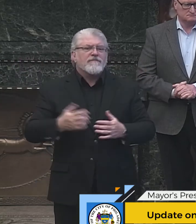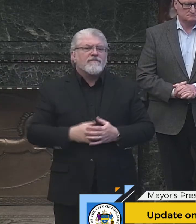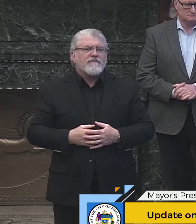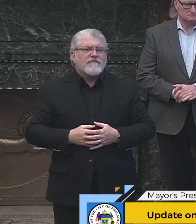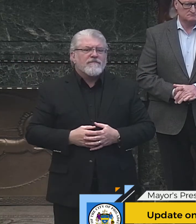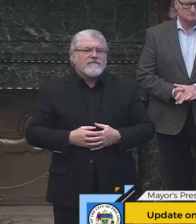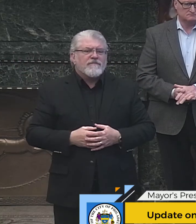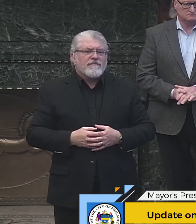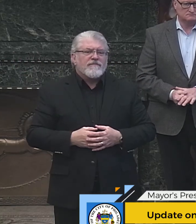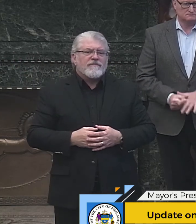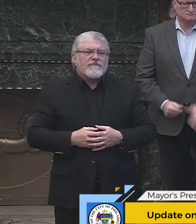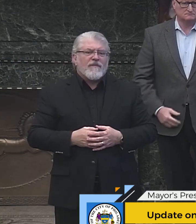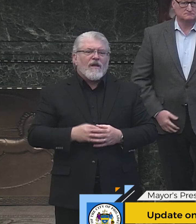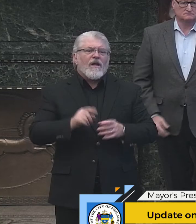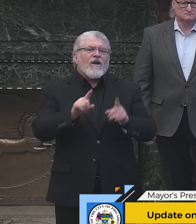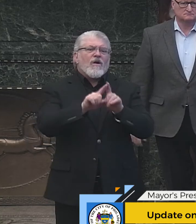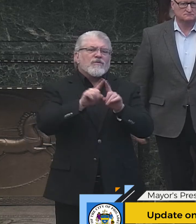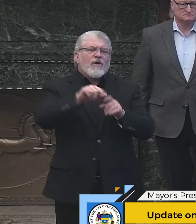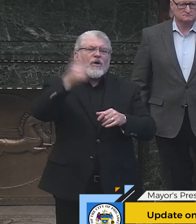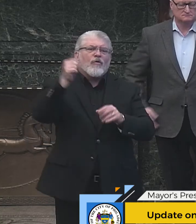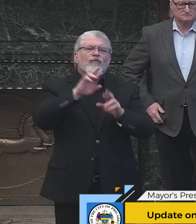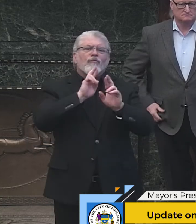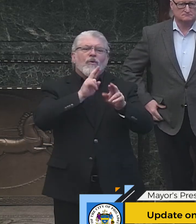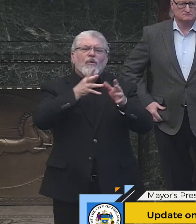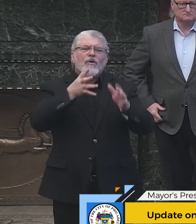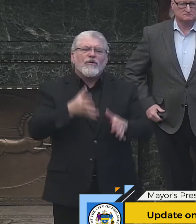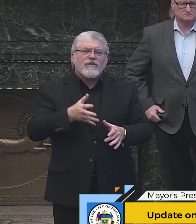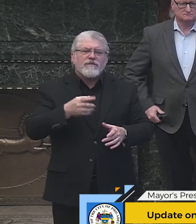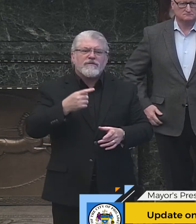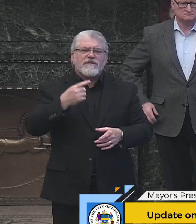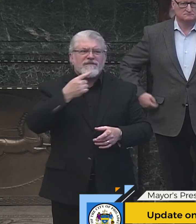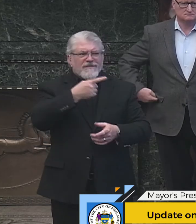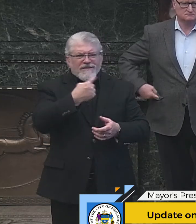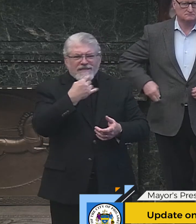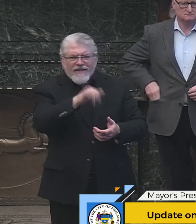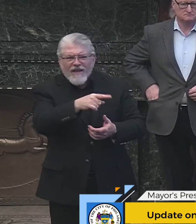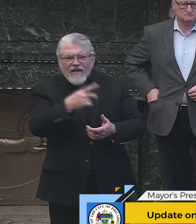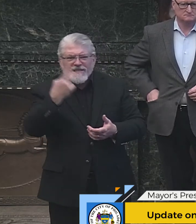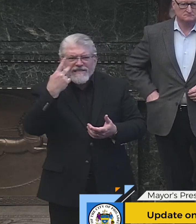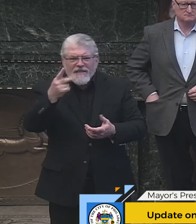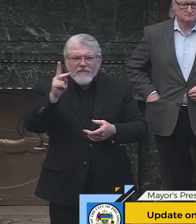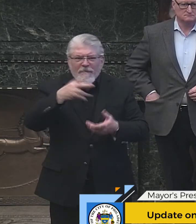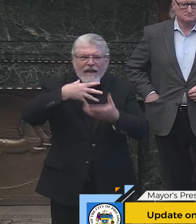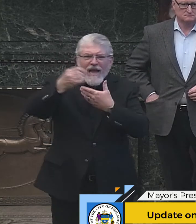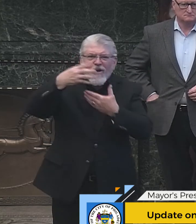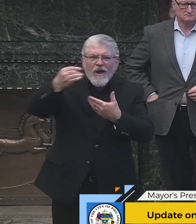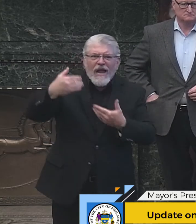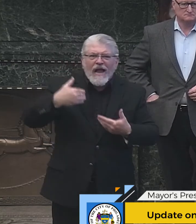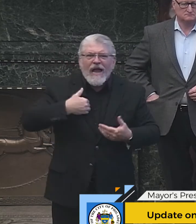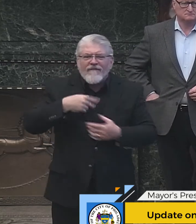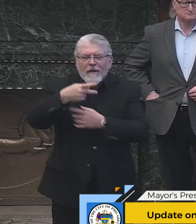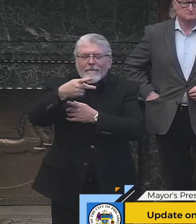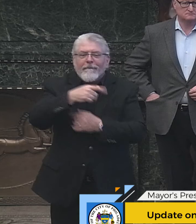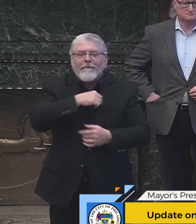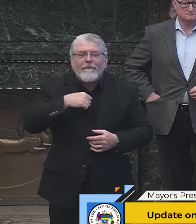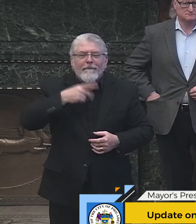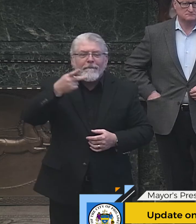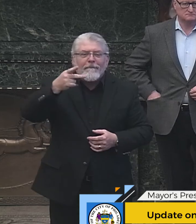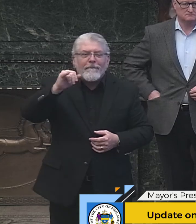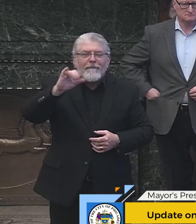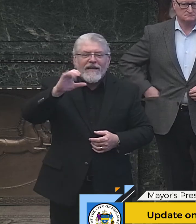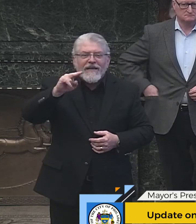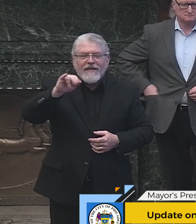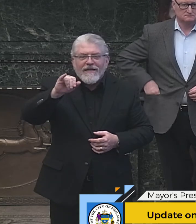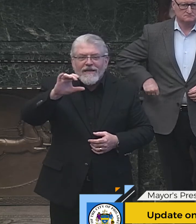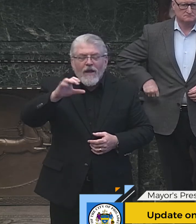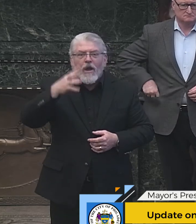in parties and picnics and such, and don't seem to be getting the message. Sure. So I think both the governor, Governor